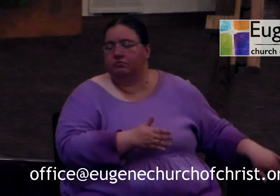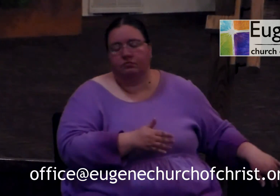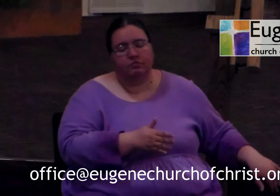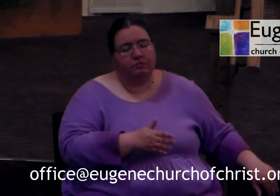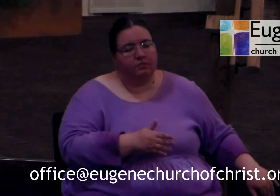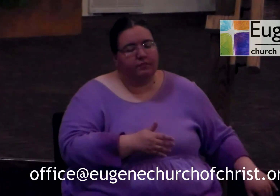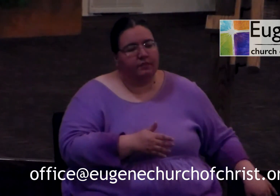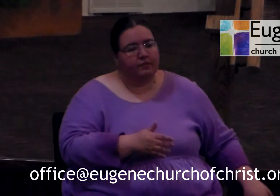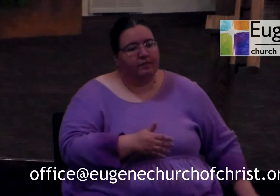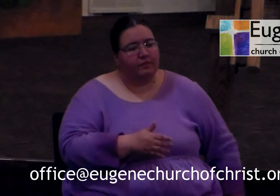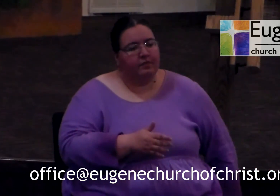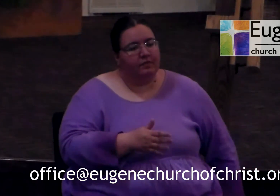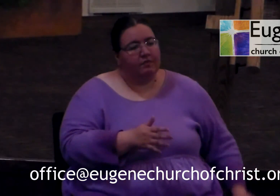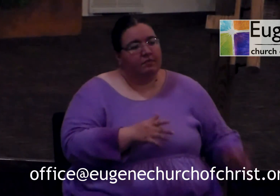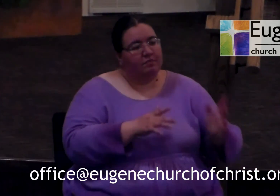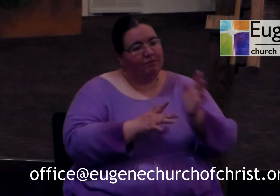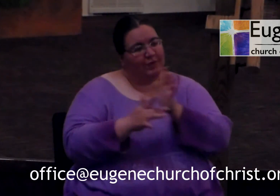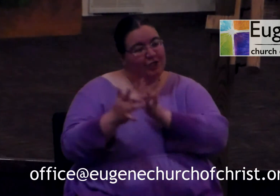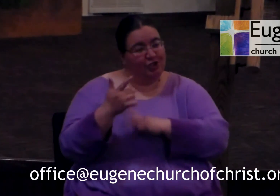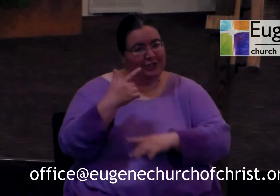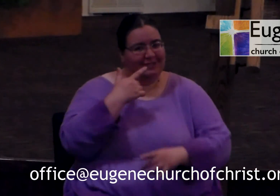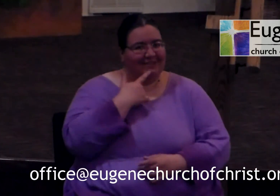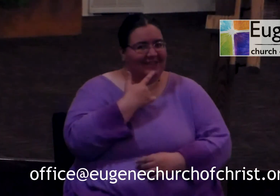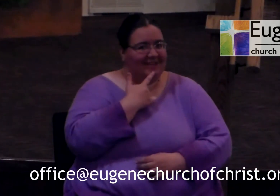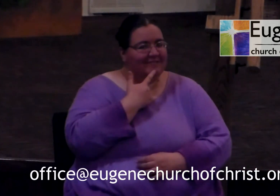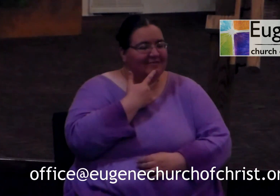And Jesus would say into all of that, do you love me?